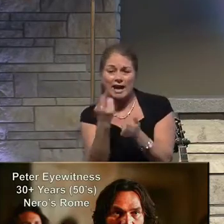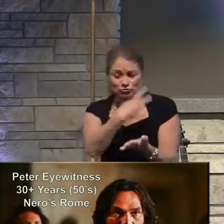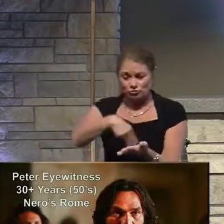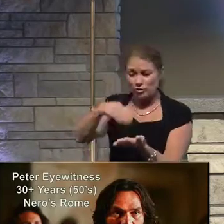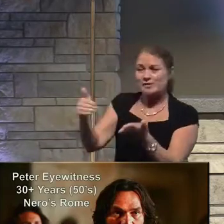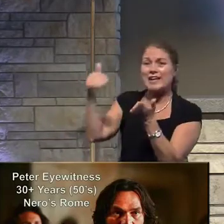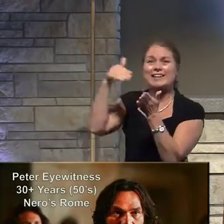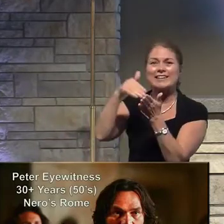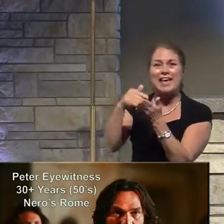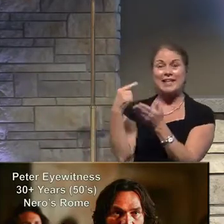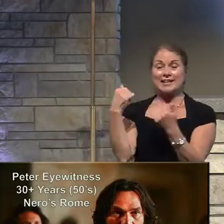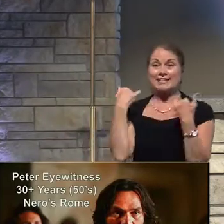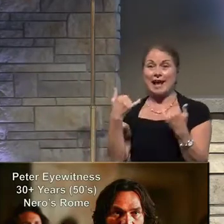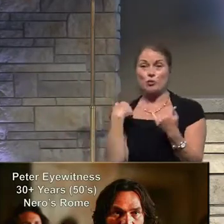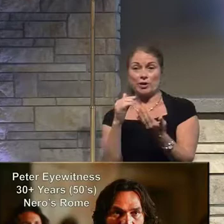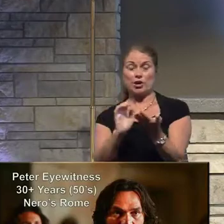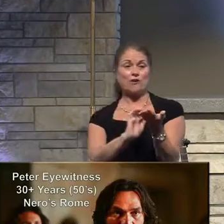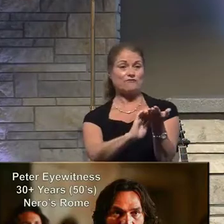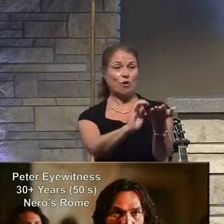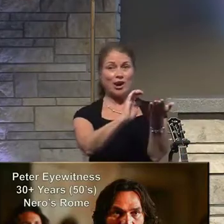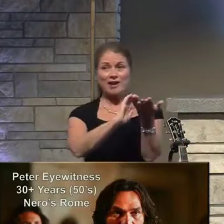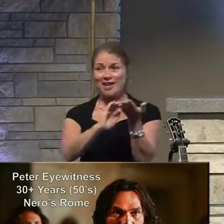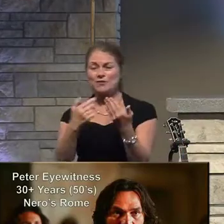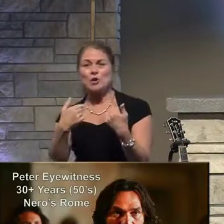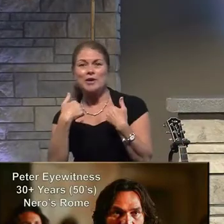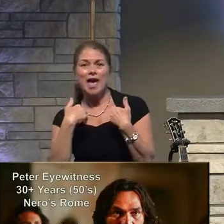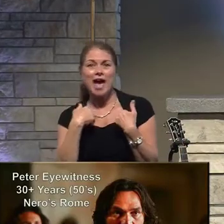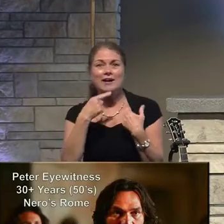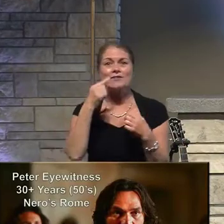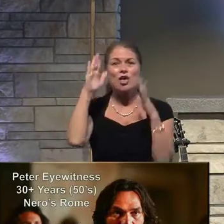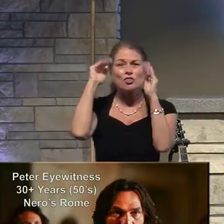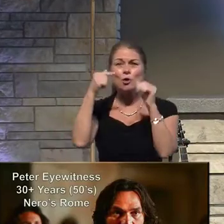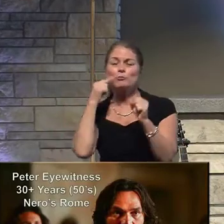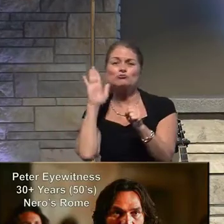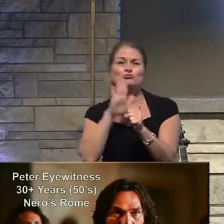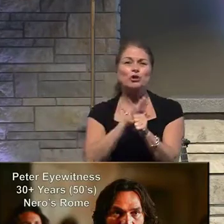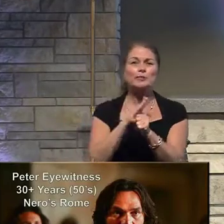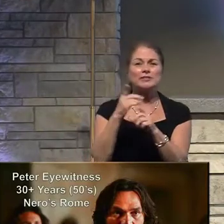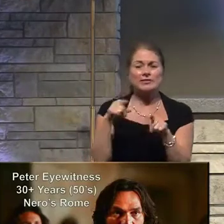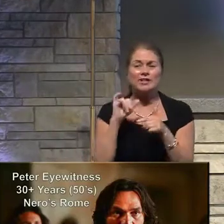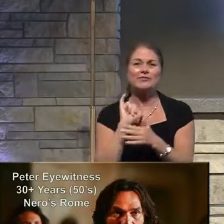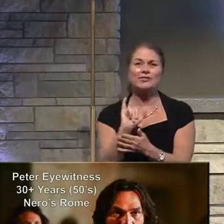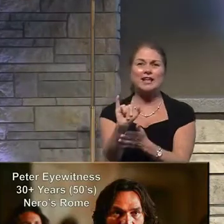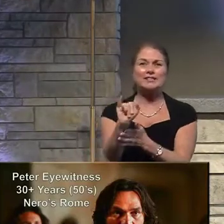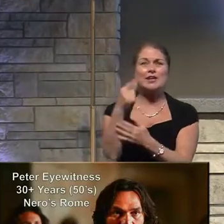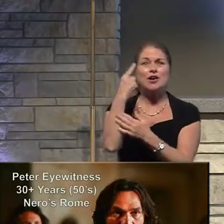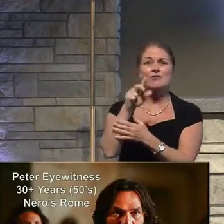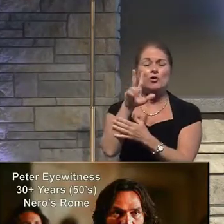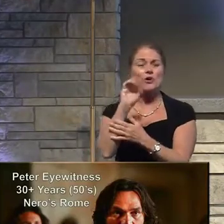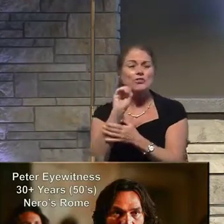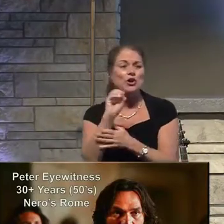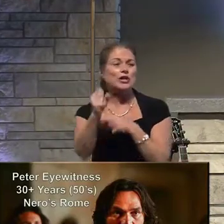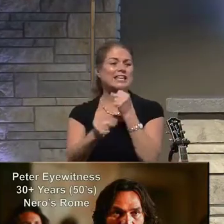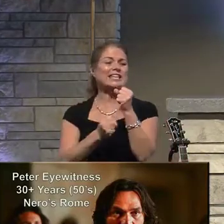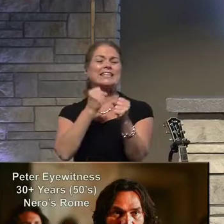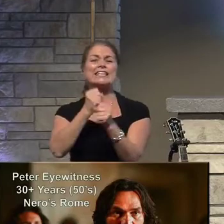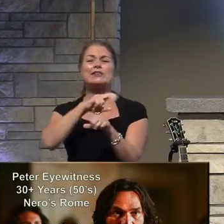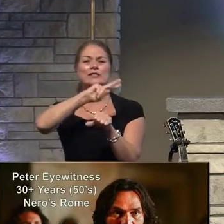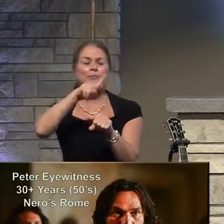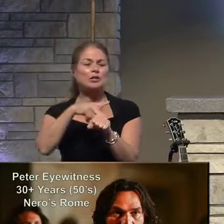we could be forgiven, that we could have the hope and the assurance of everlasting life. For 30 years, Peter preached the